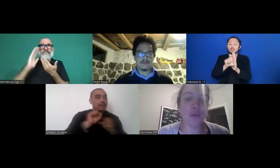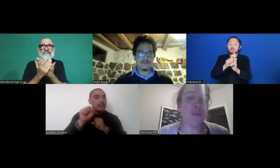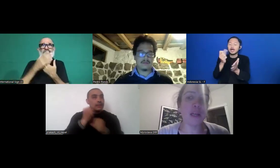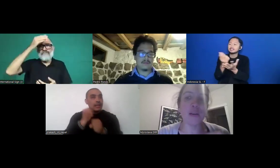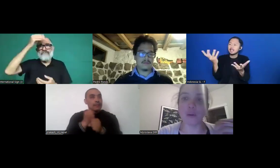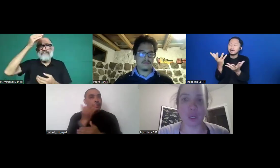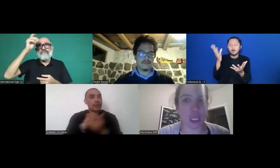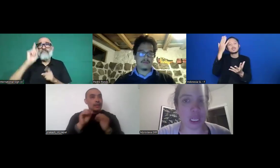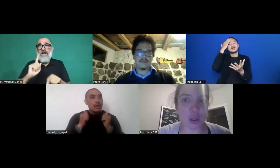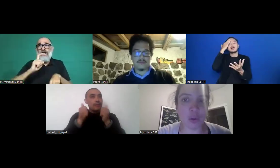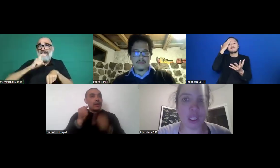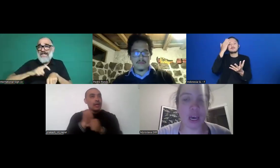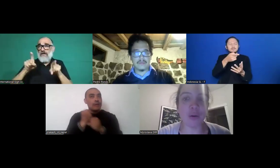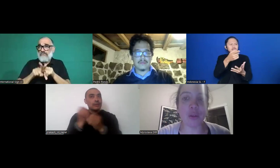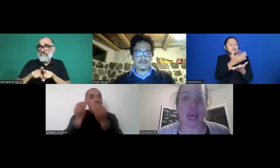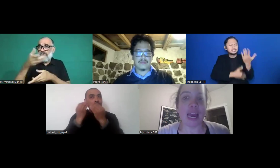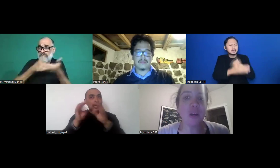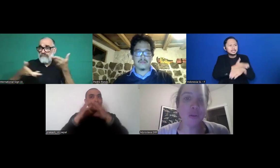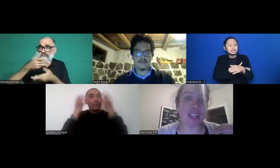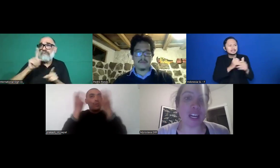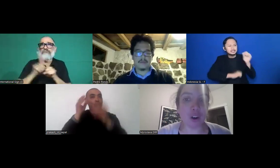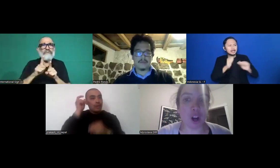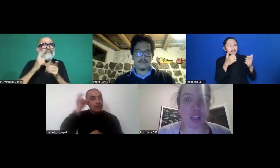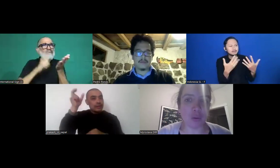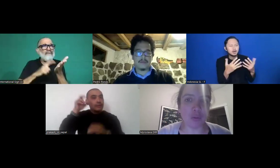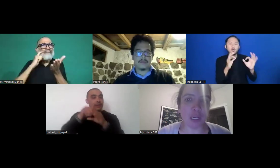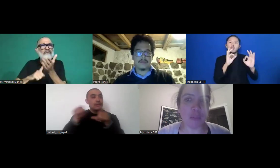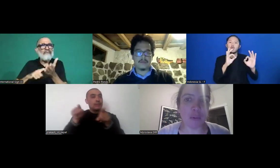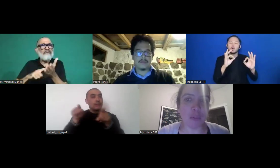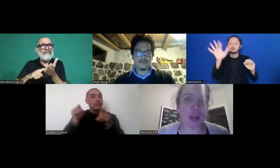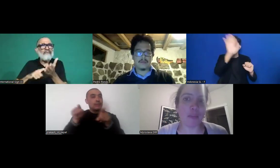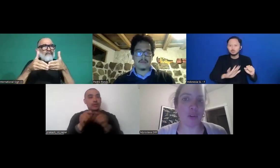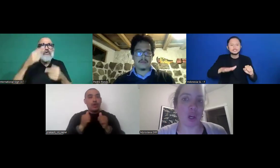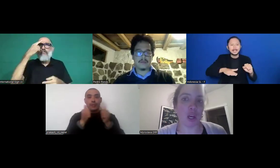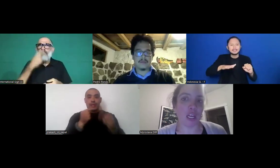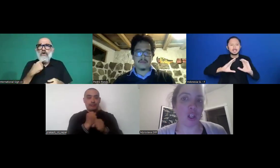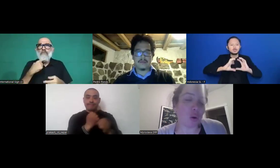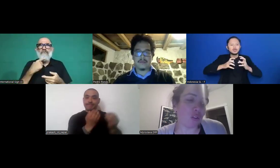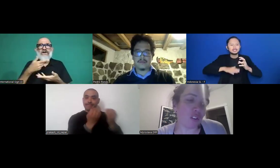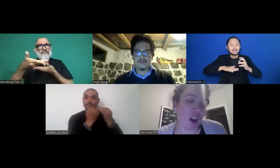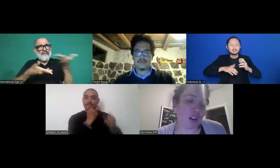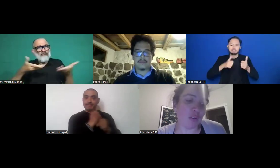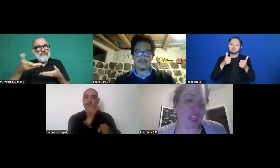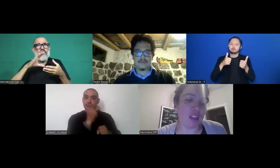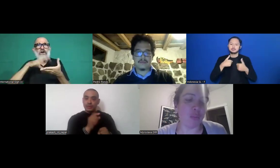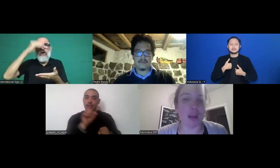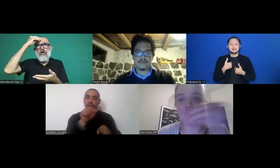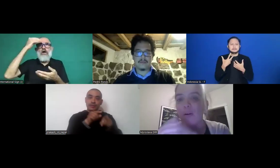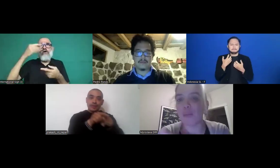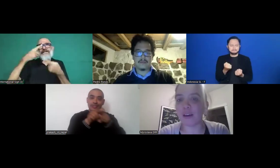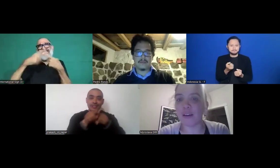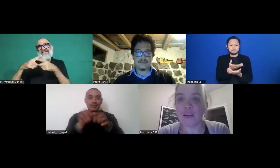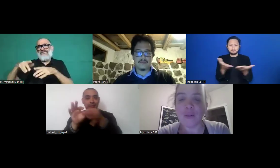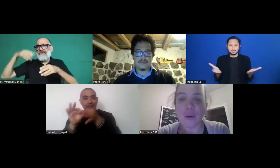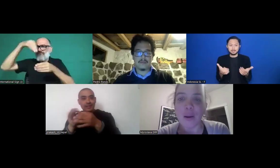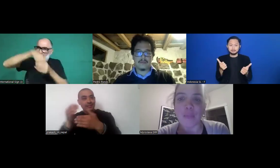disability movement, from within the Global South, and also then across movements, but perhaps close geographies, but from